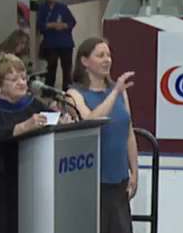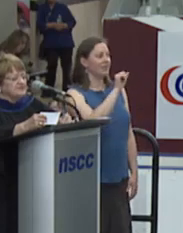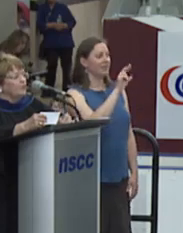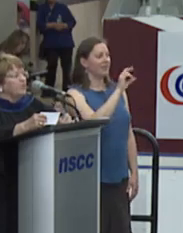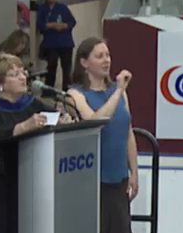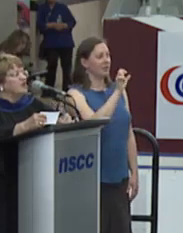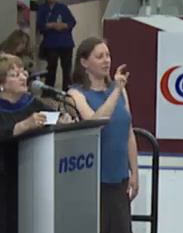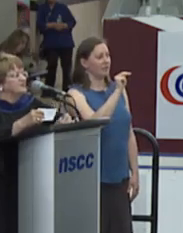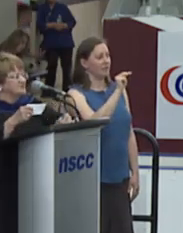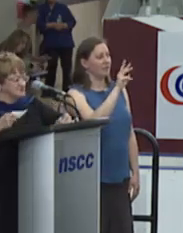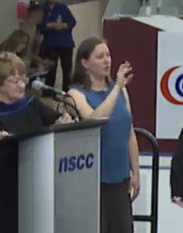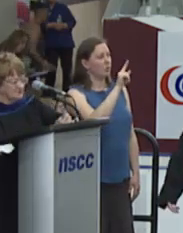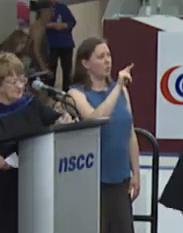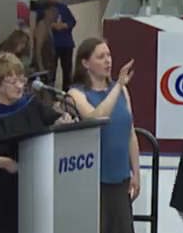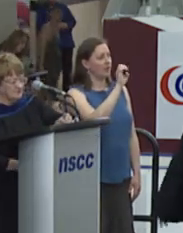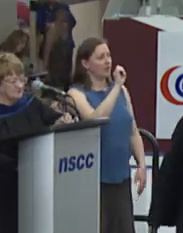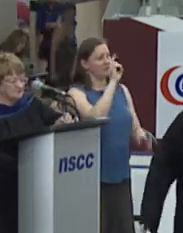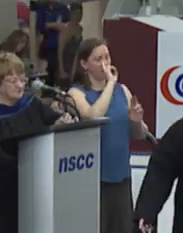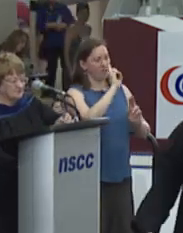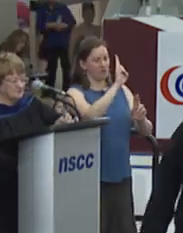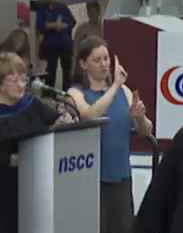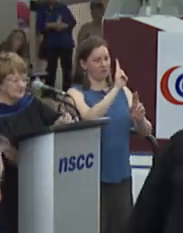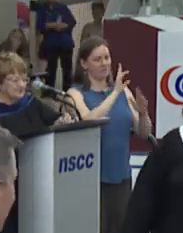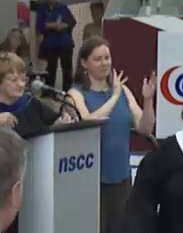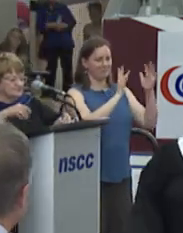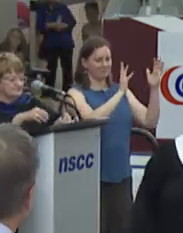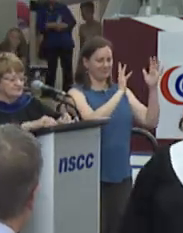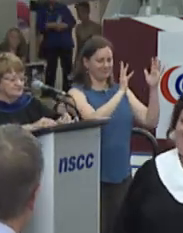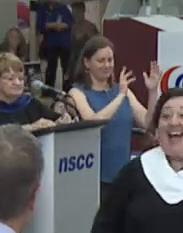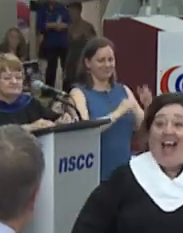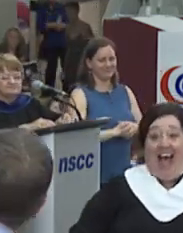Carolyn White with honors.